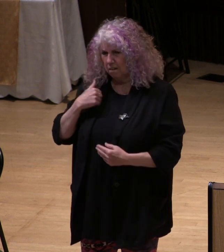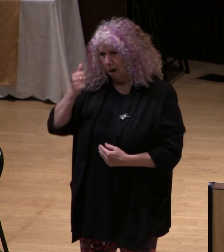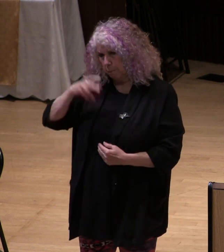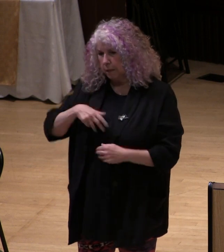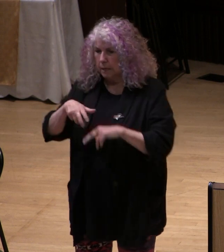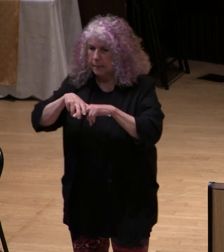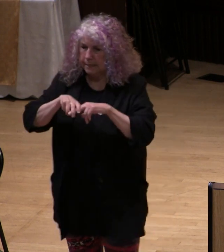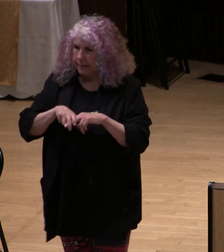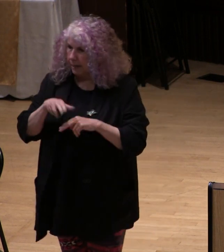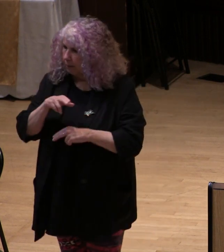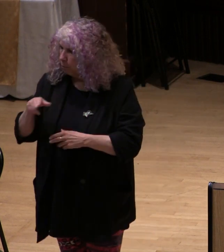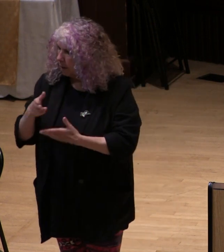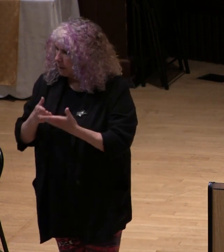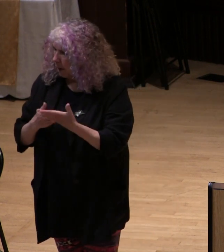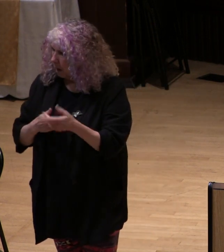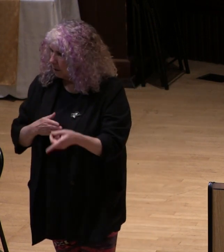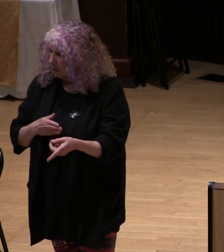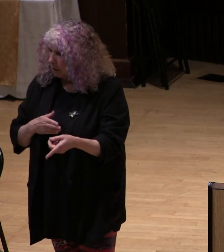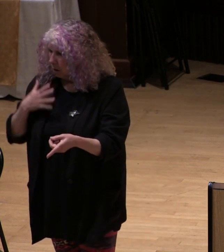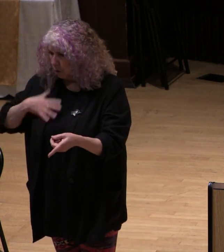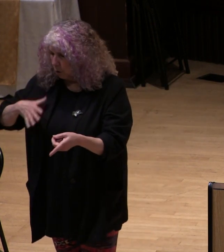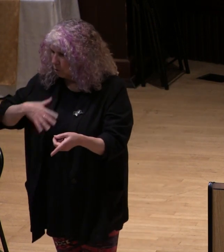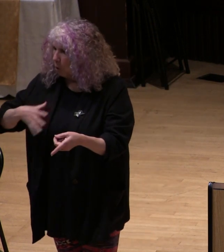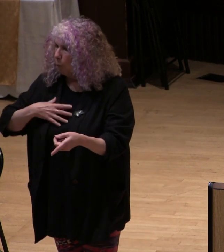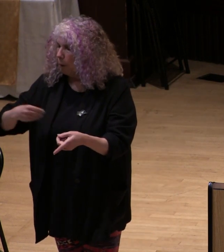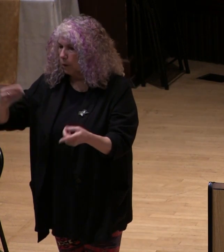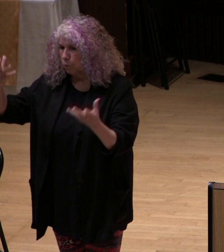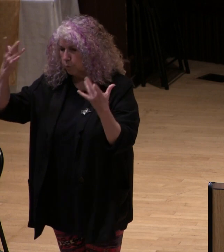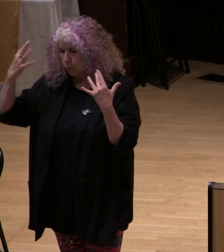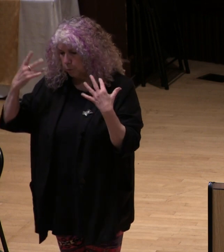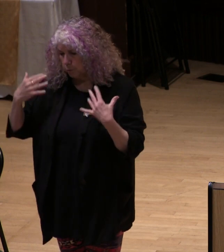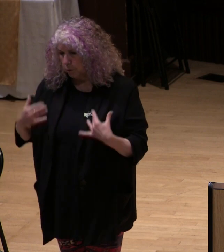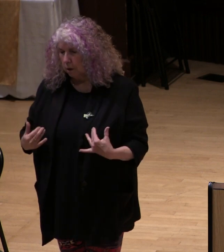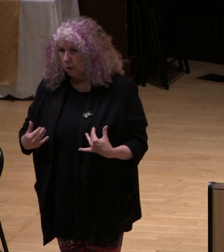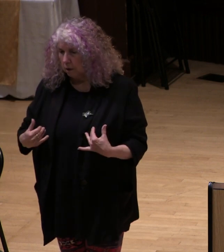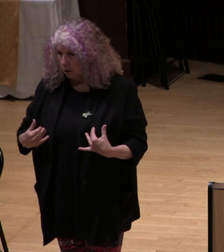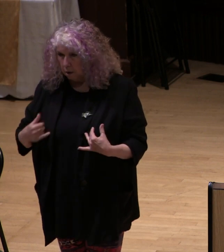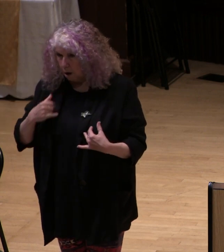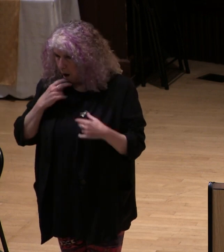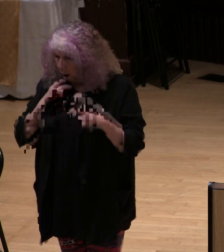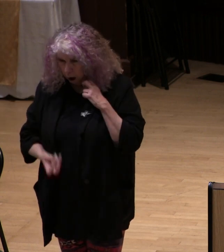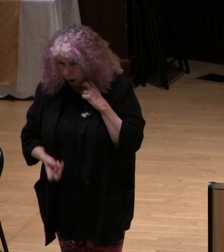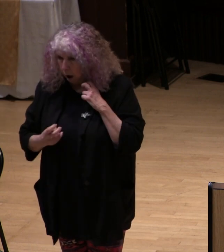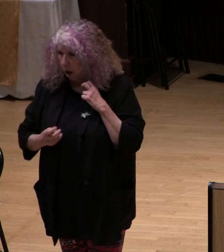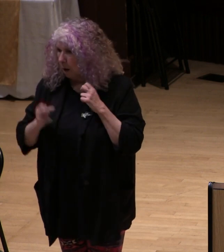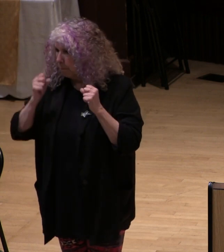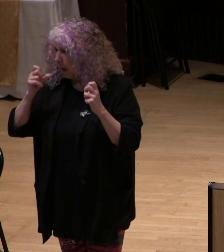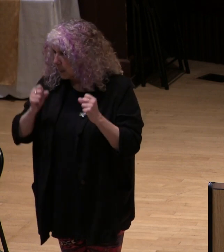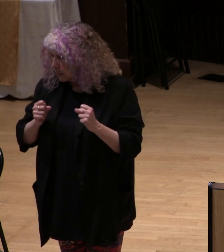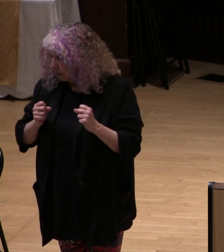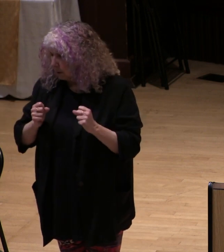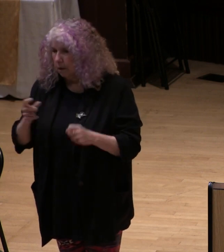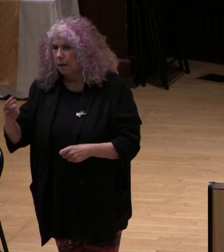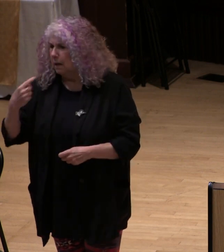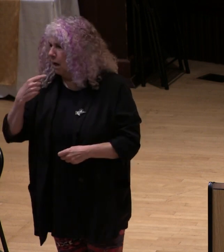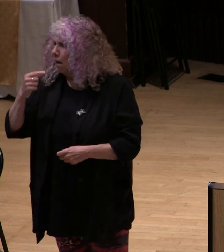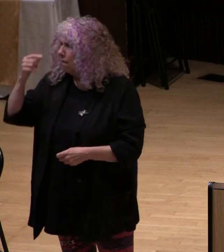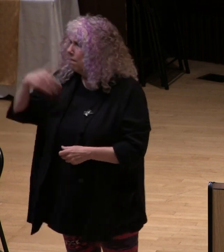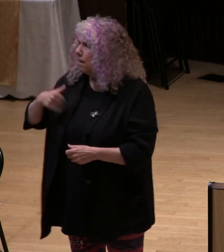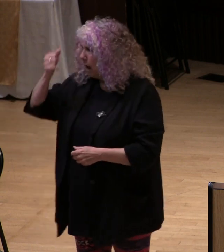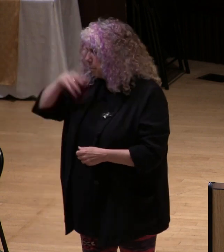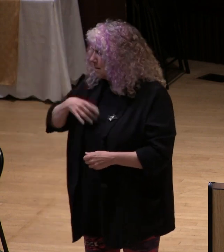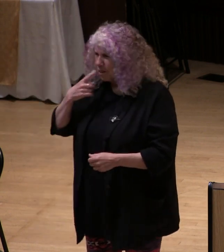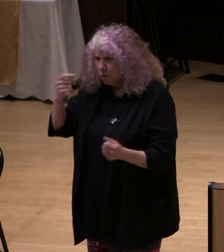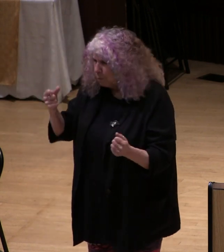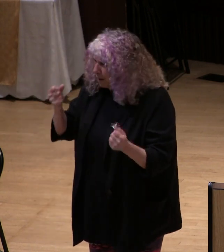man sitting on the right side, clothed in a white robe, and they were utterly amazed. He said to them,